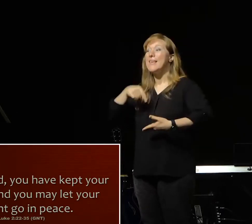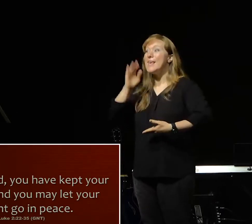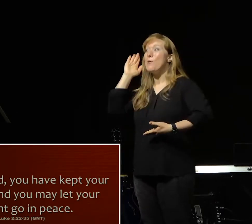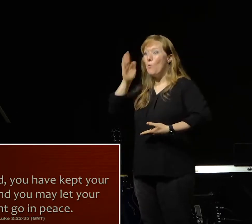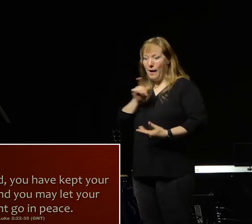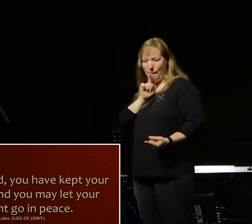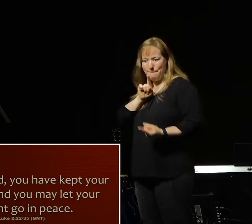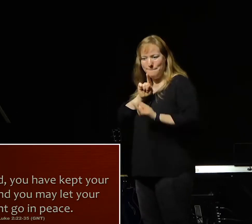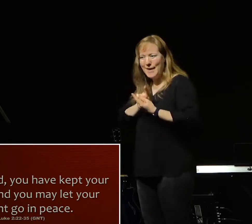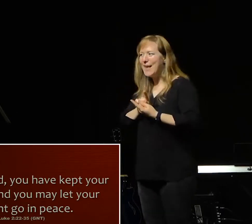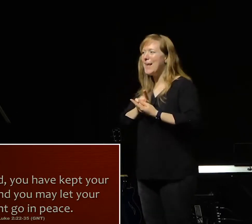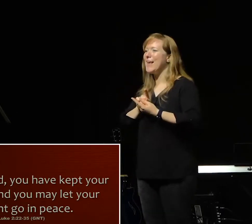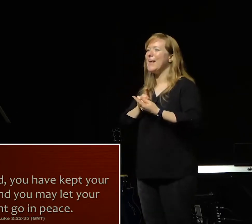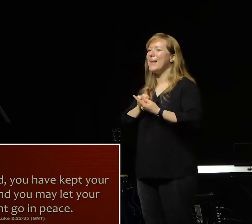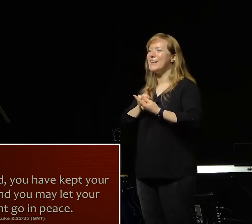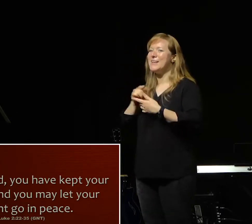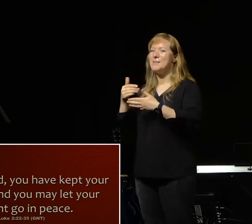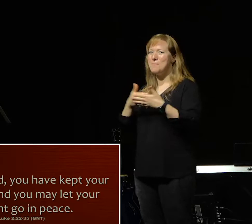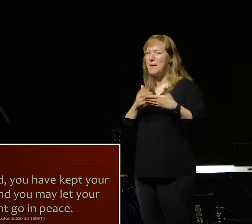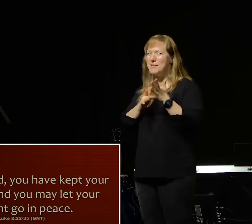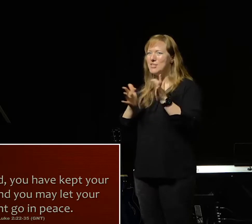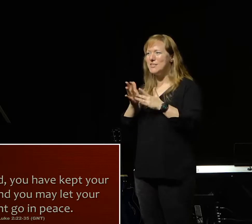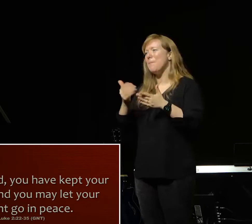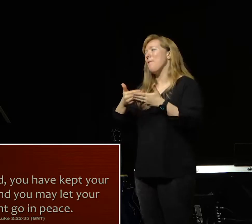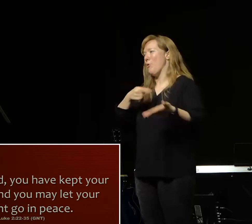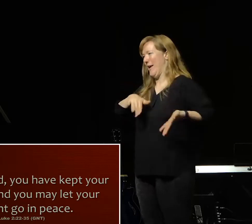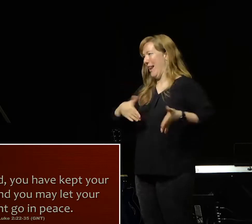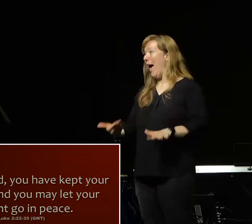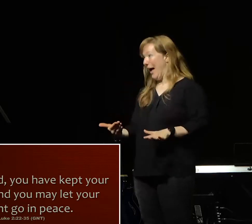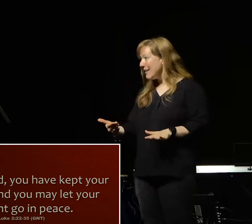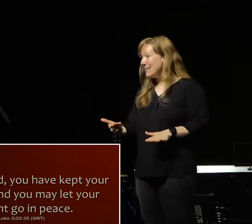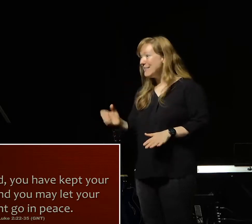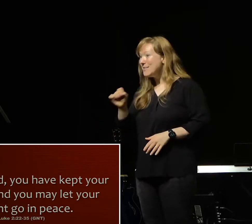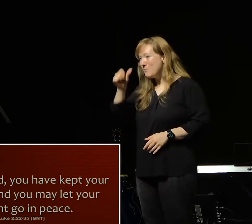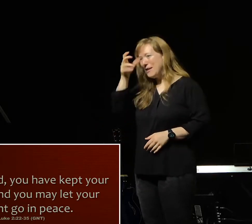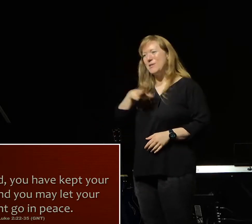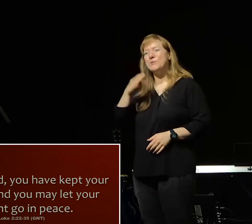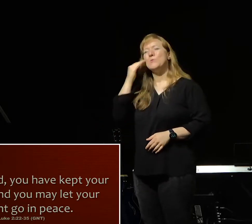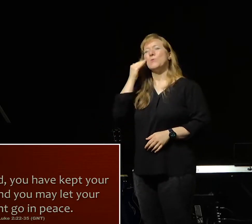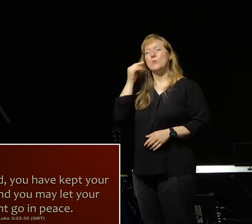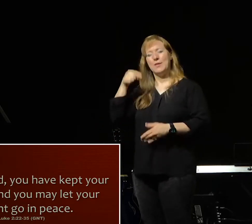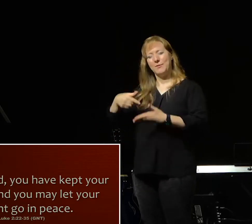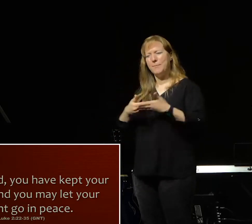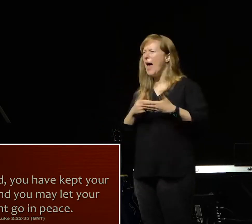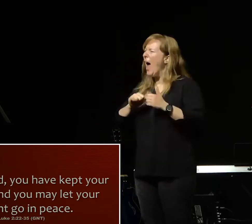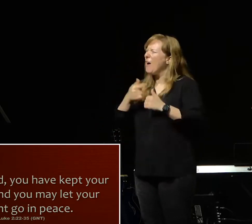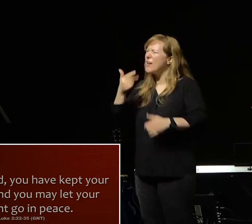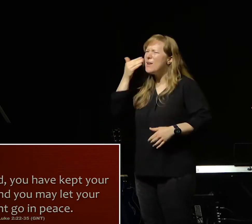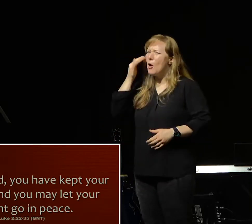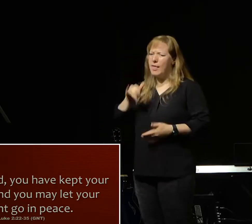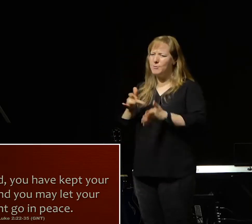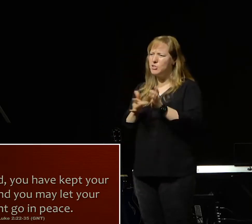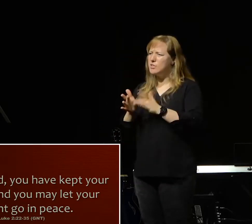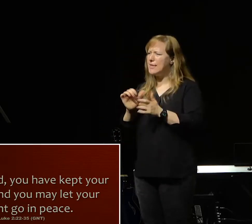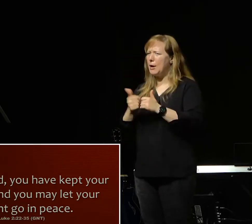That he would see the Messiah before he died. He knew that. How did he know that that's who that child was?